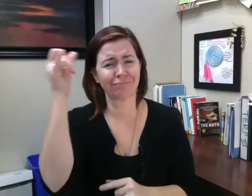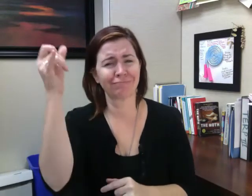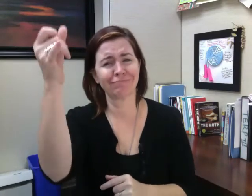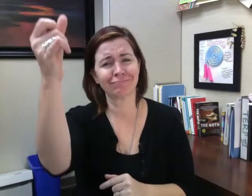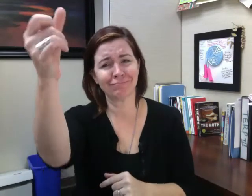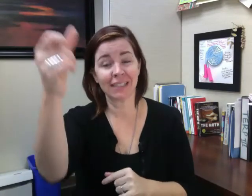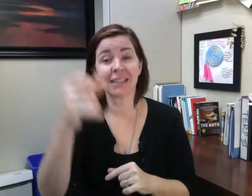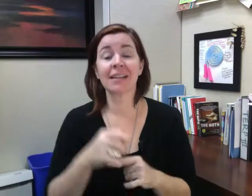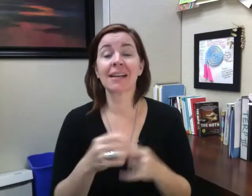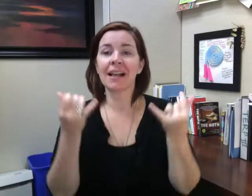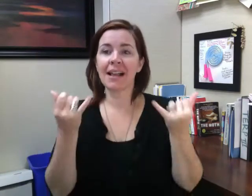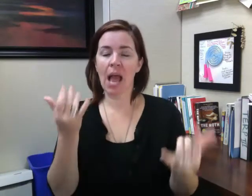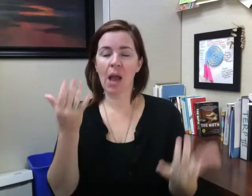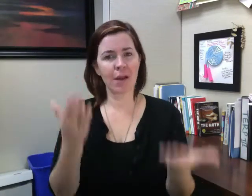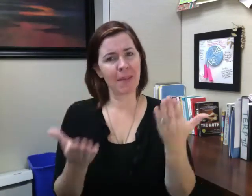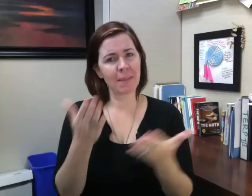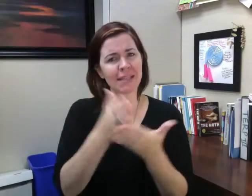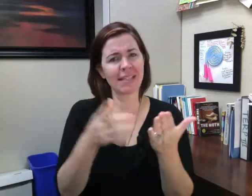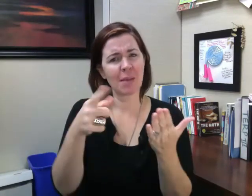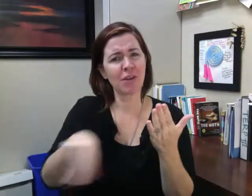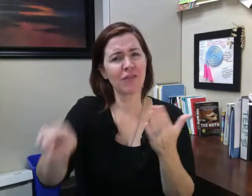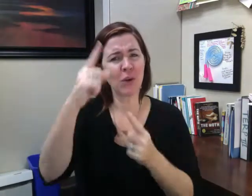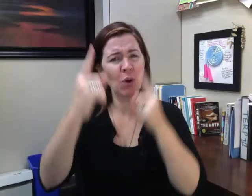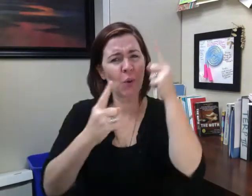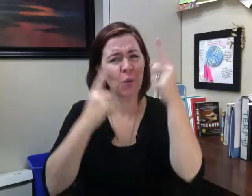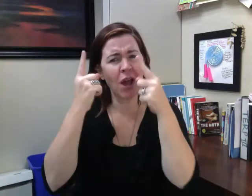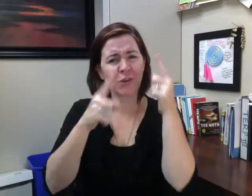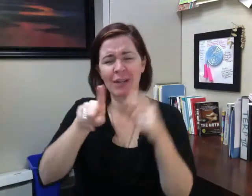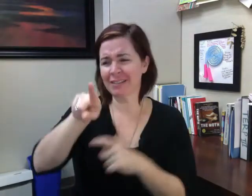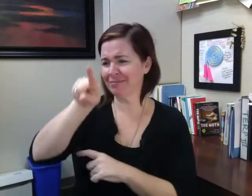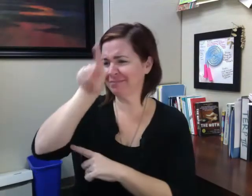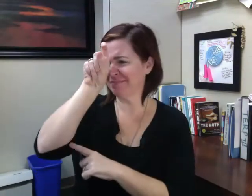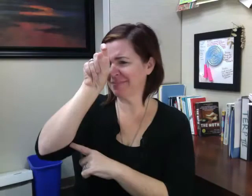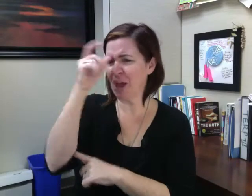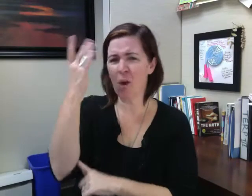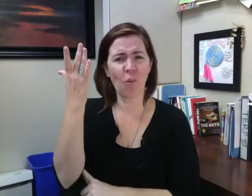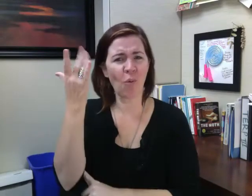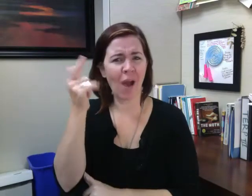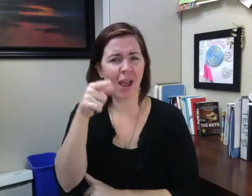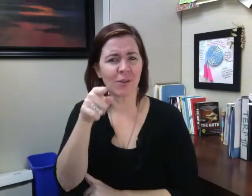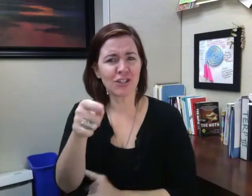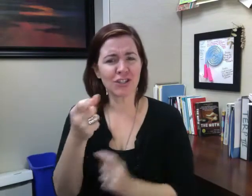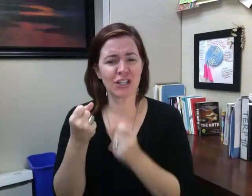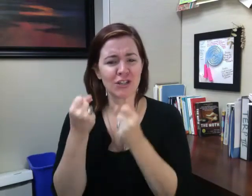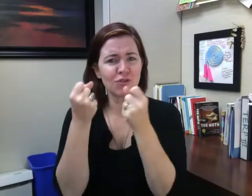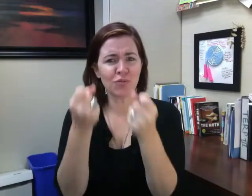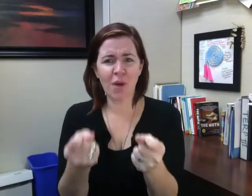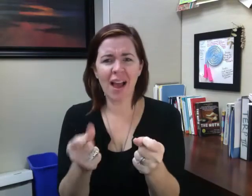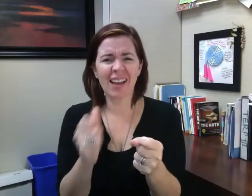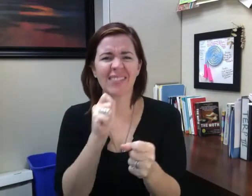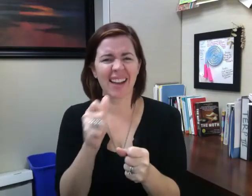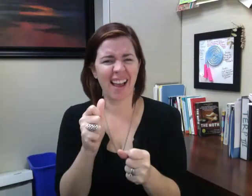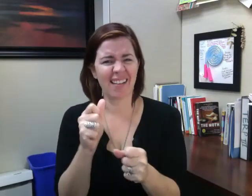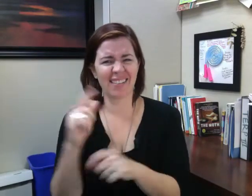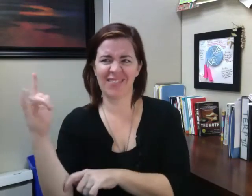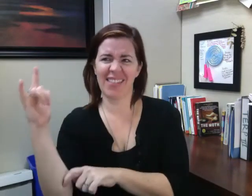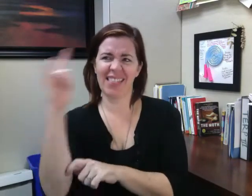would drive instead of fly to California. Well, there's a very simple answer for that, and